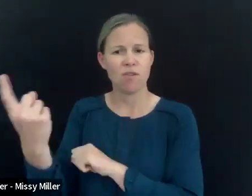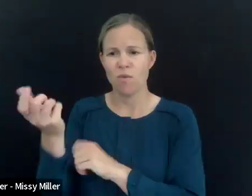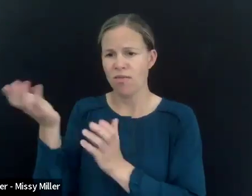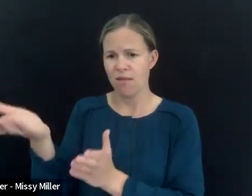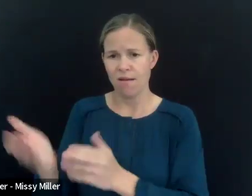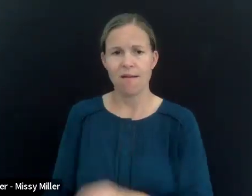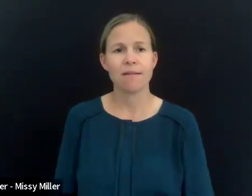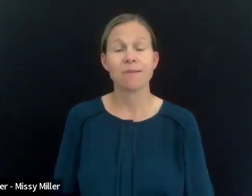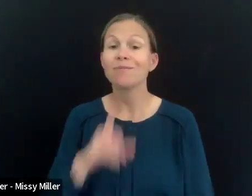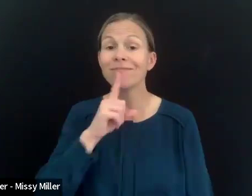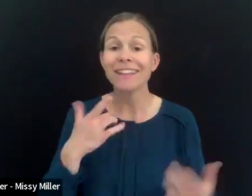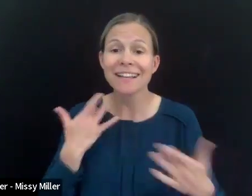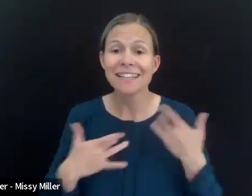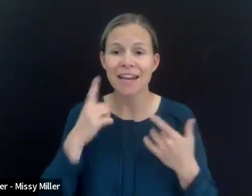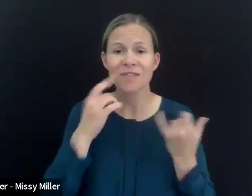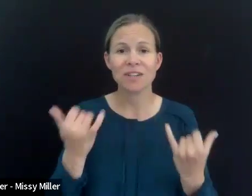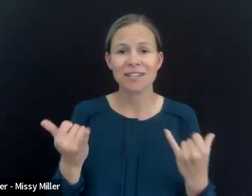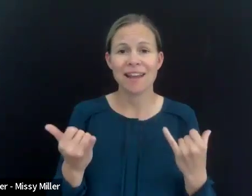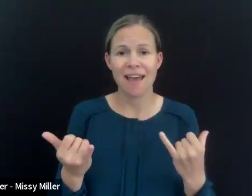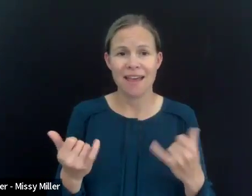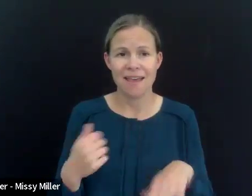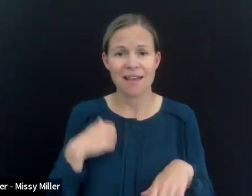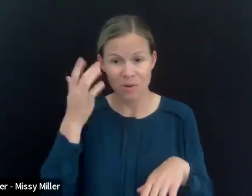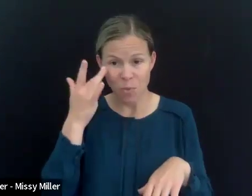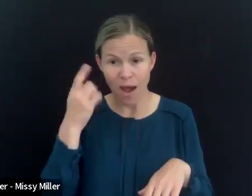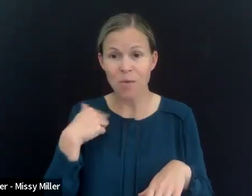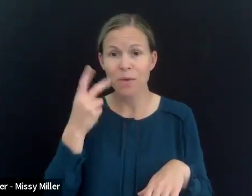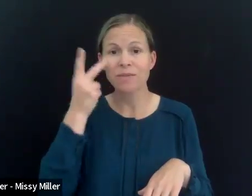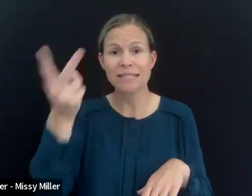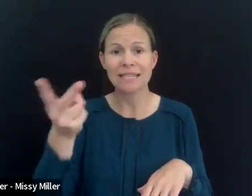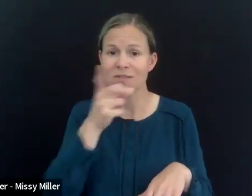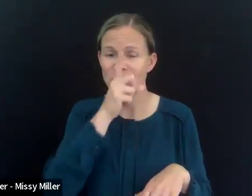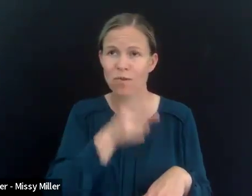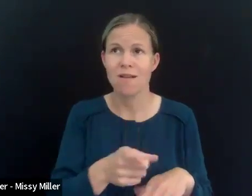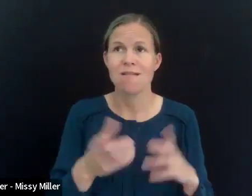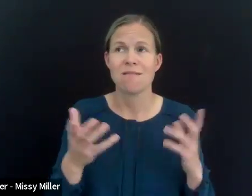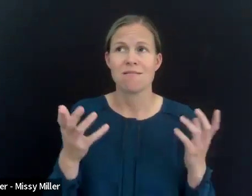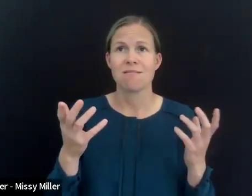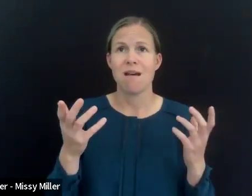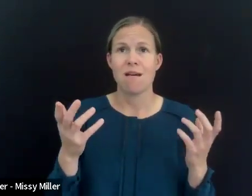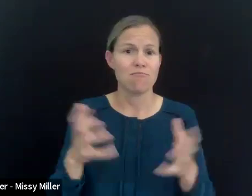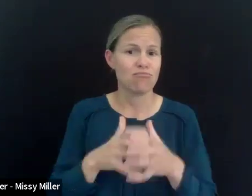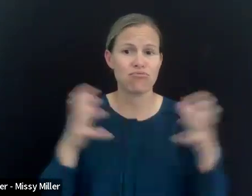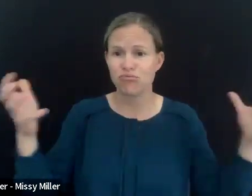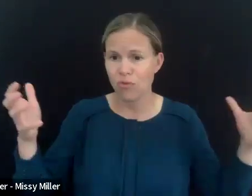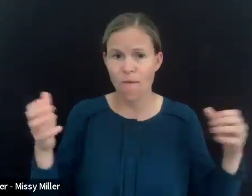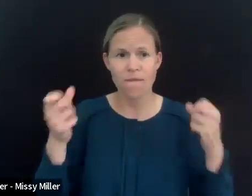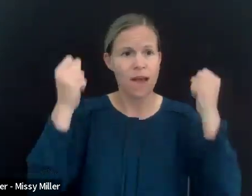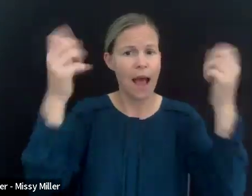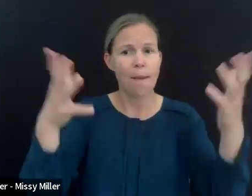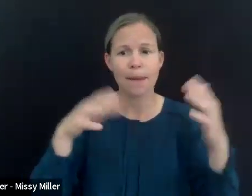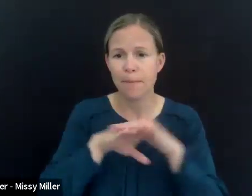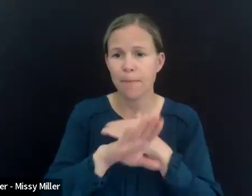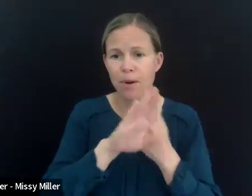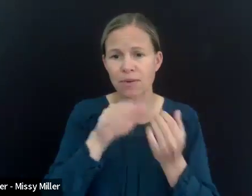And we are so excited for today's session. We have seen a real tremendous growth in the amount of birth centers